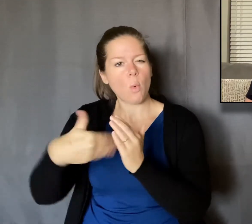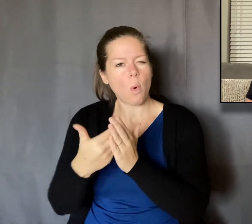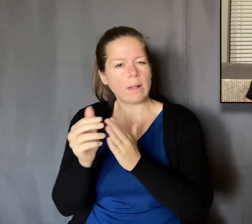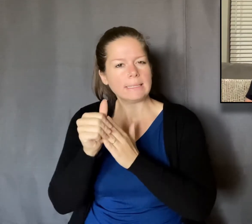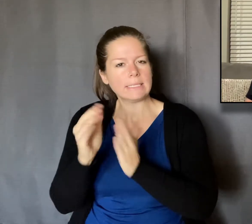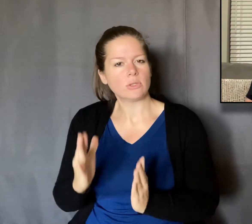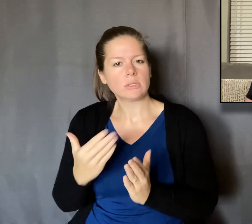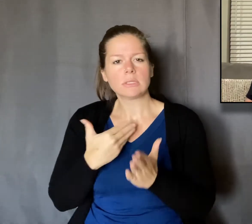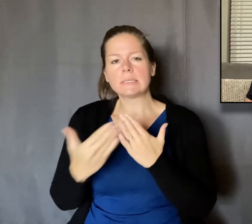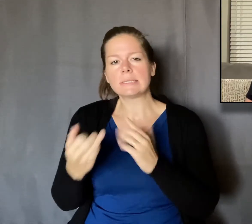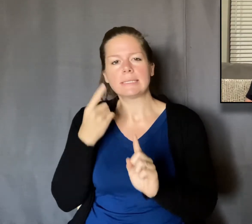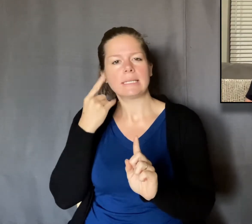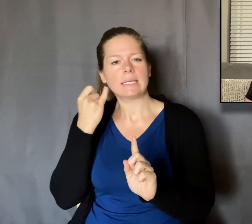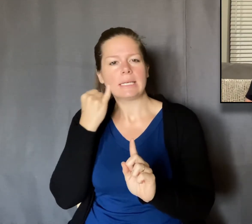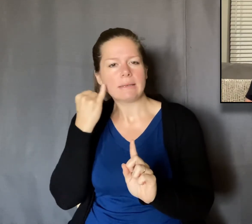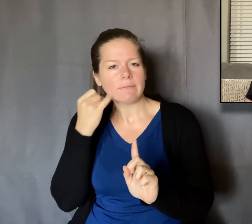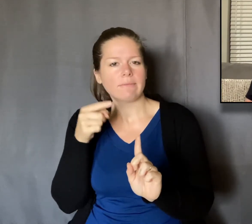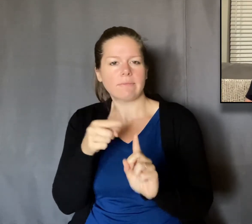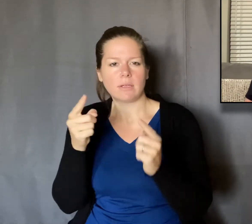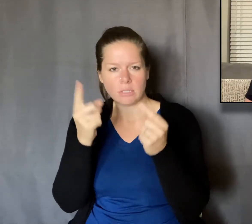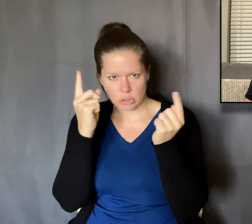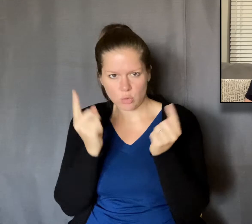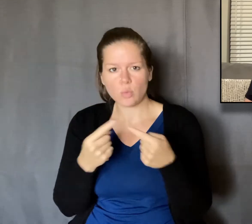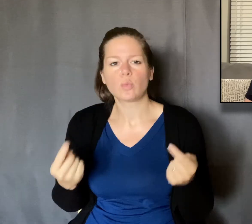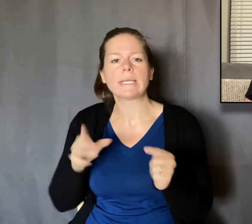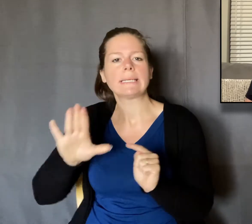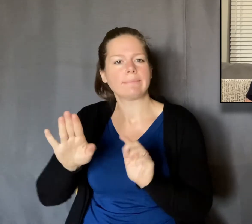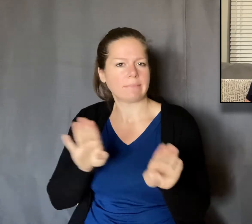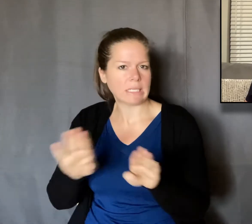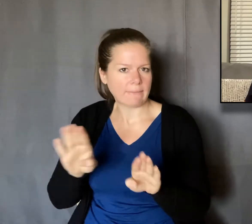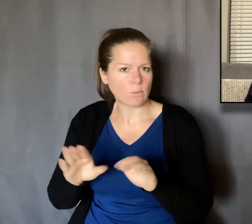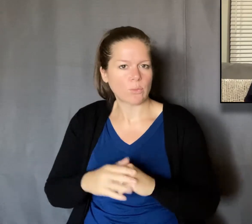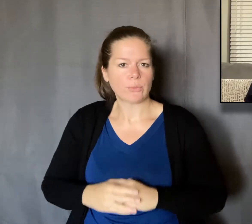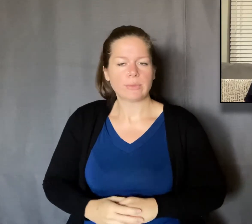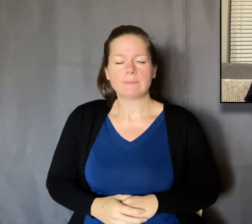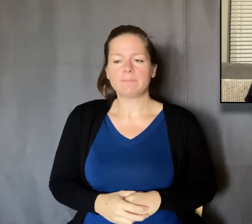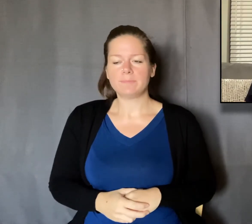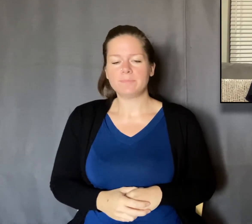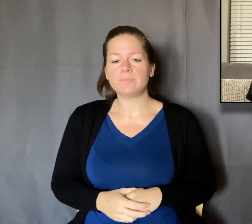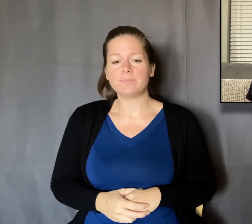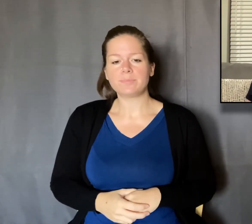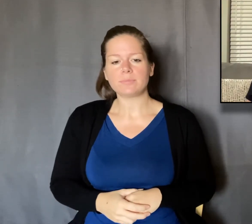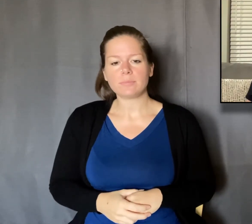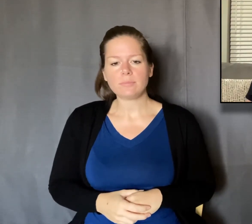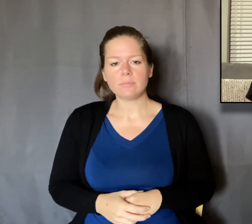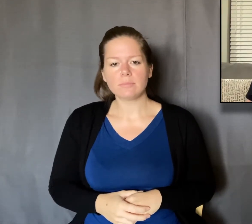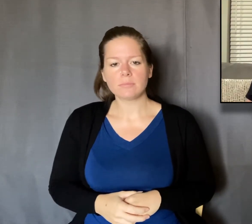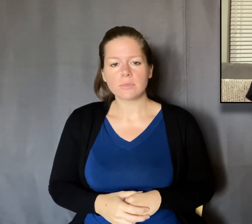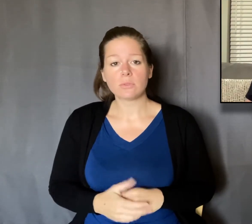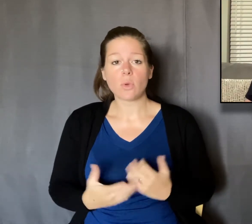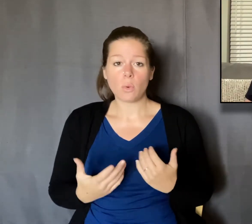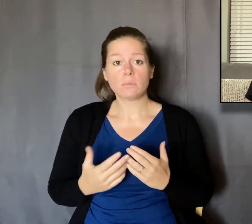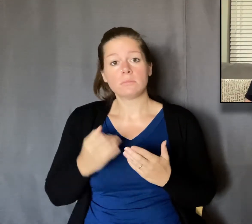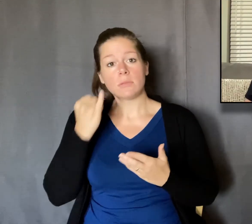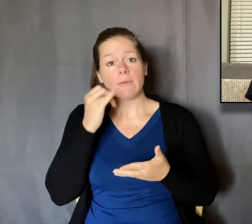acting in an unlawful way. The storyline goes on, and eventually the narrative